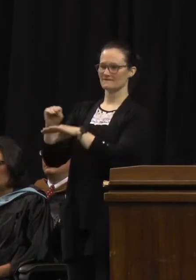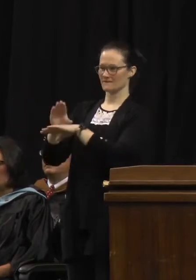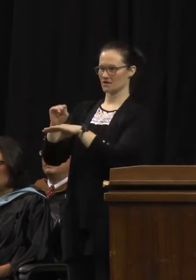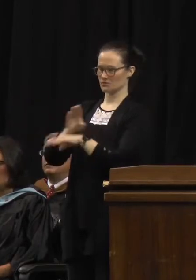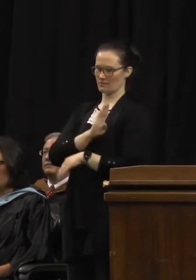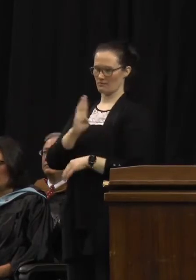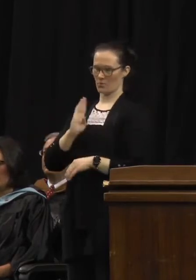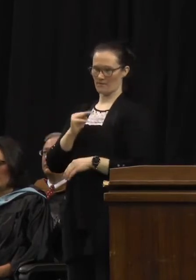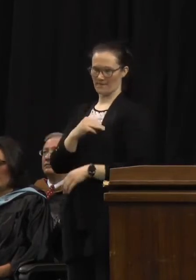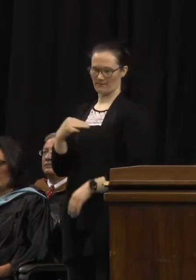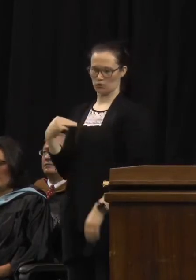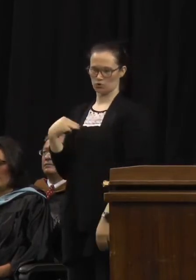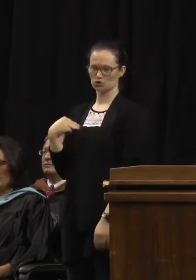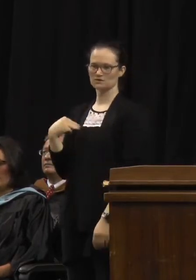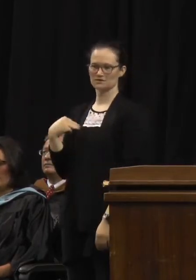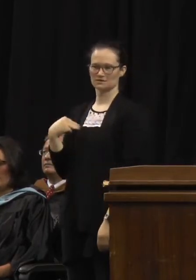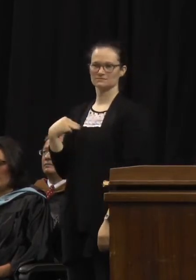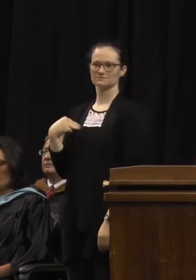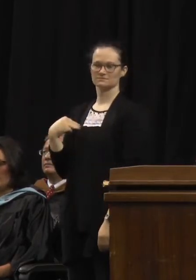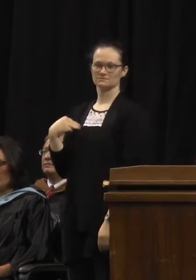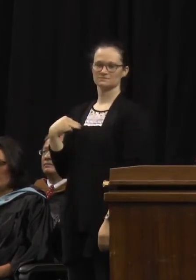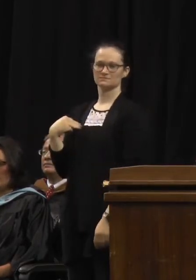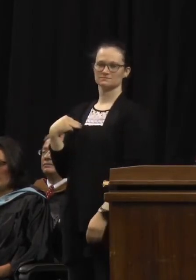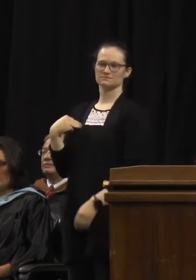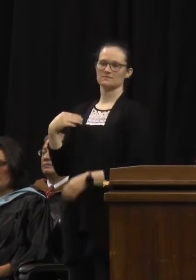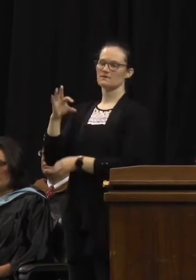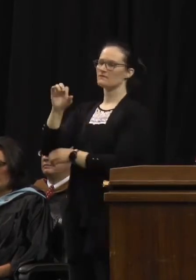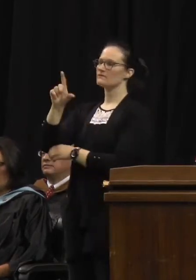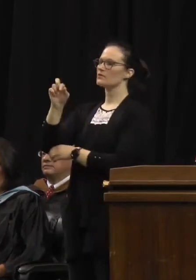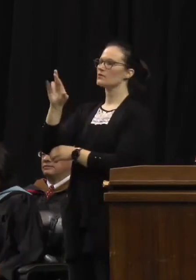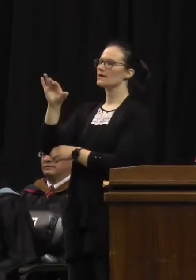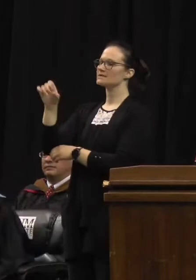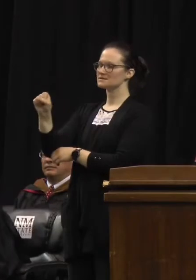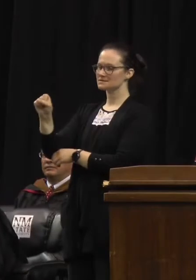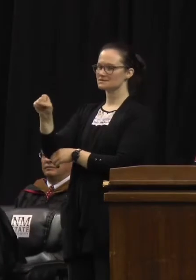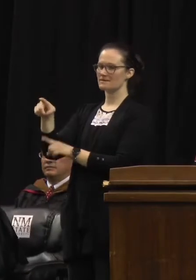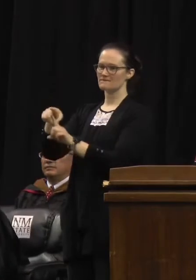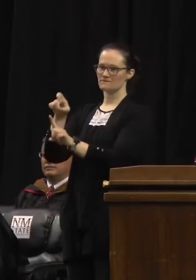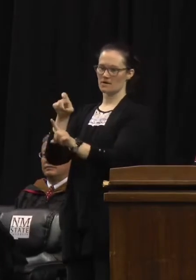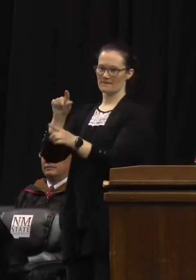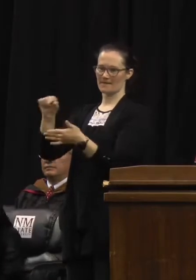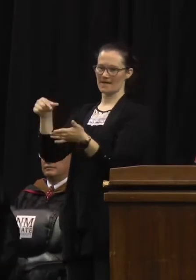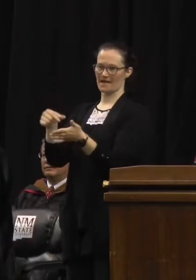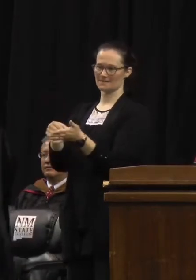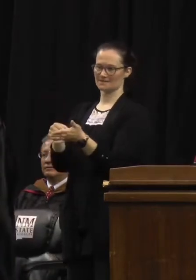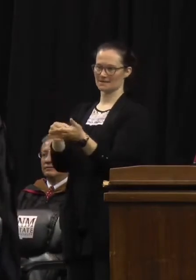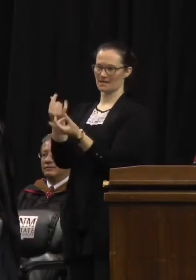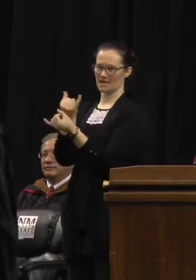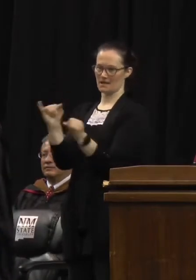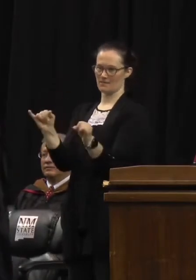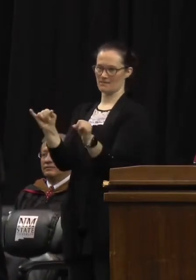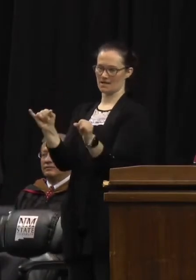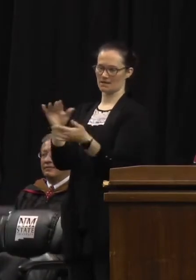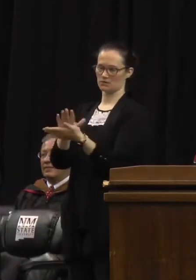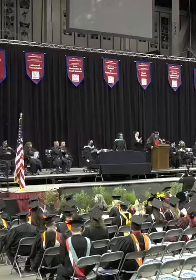Board members, Ms. Laura Salazar Flores from Gadsden Independent School